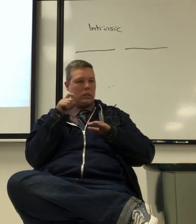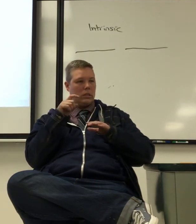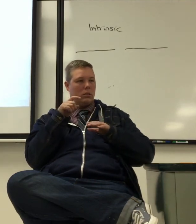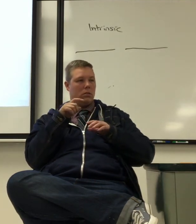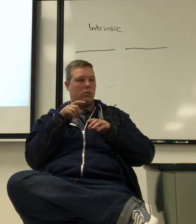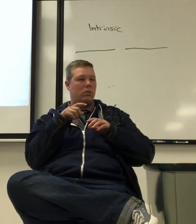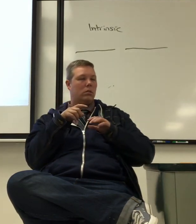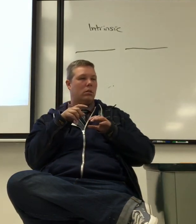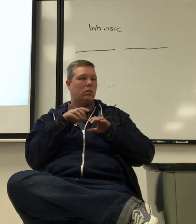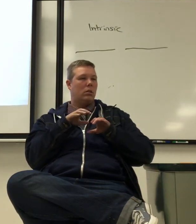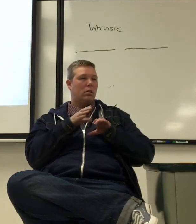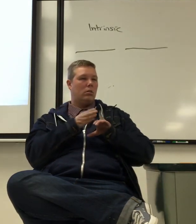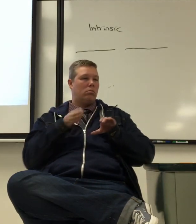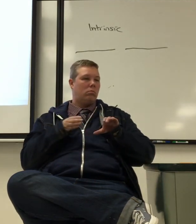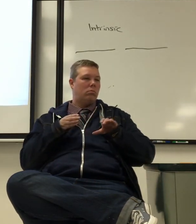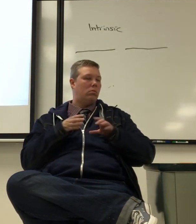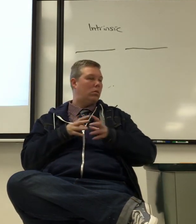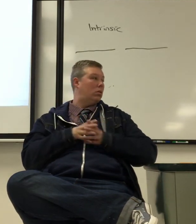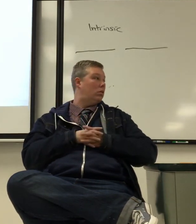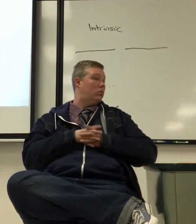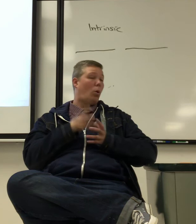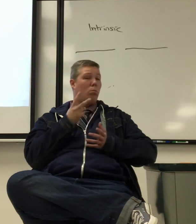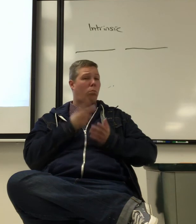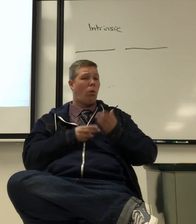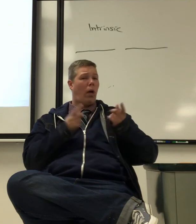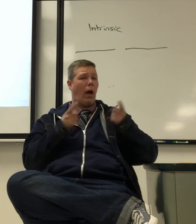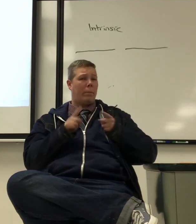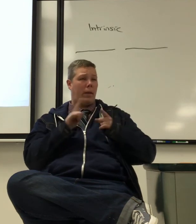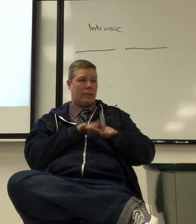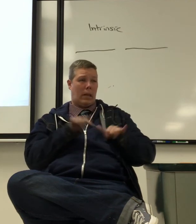time. They just use different cascades.